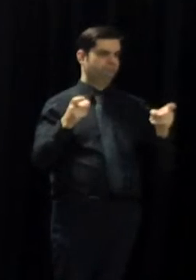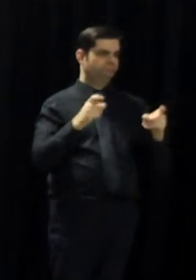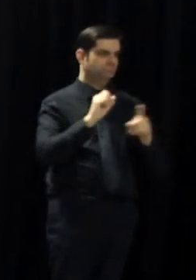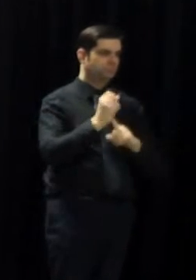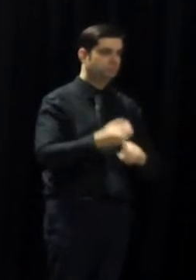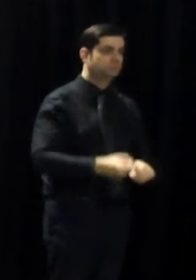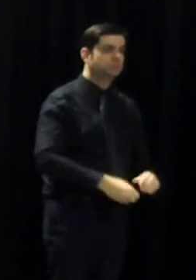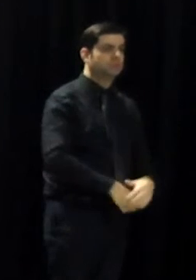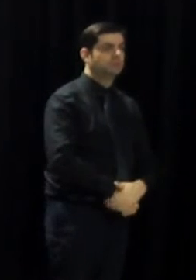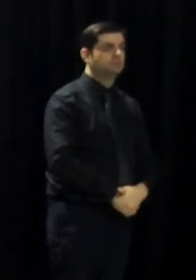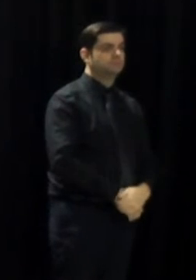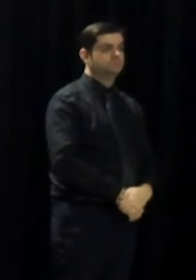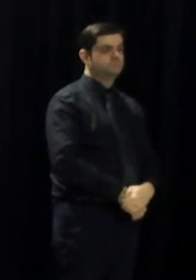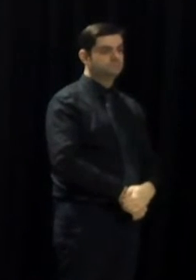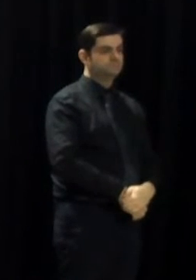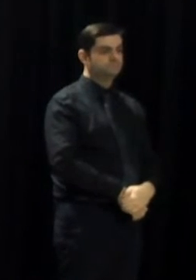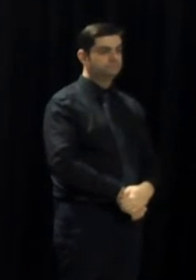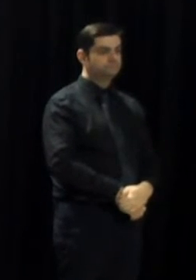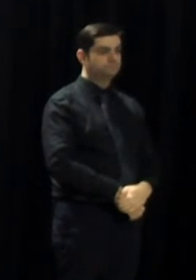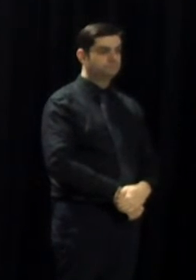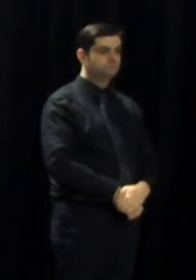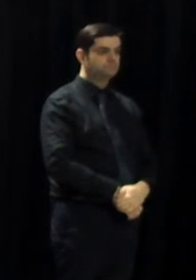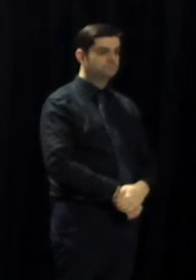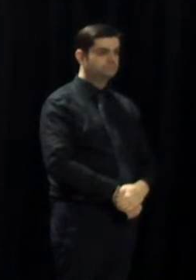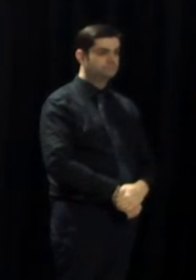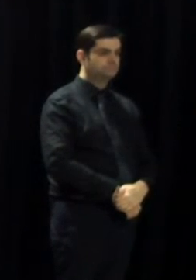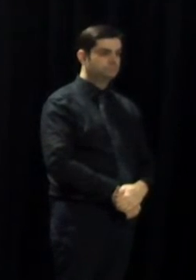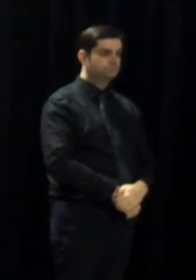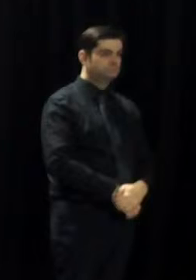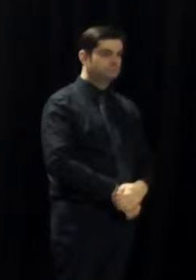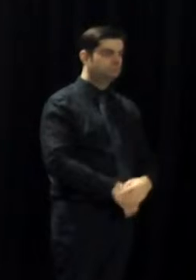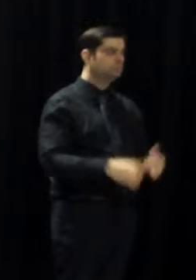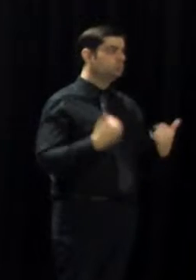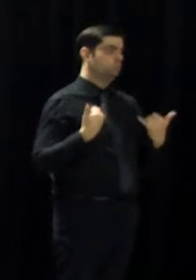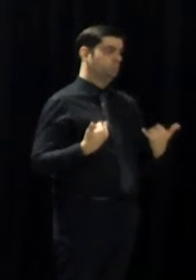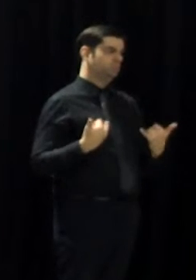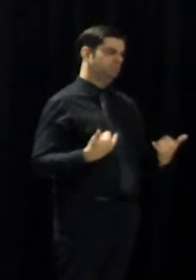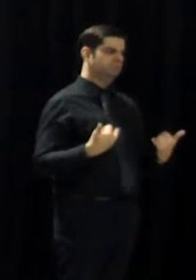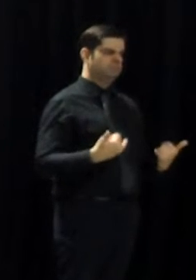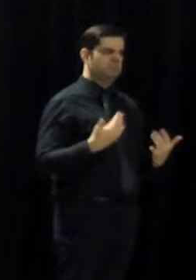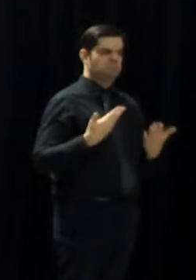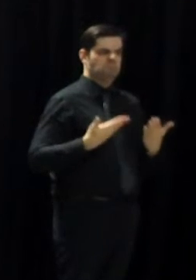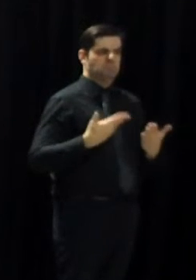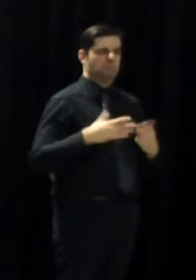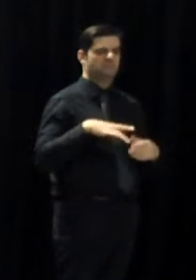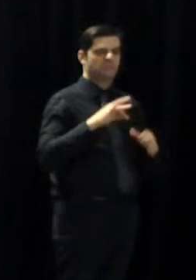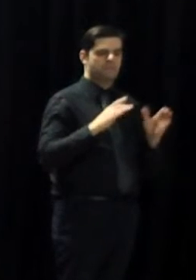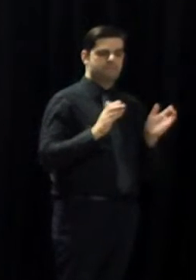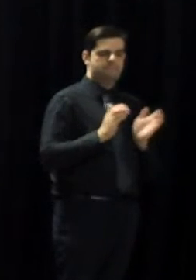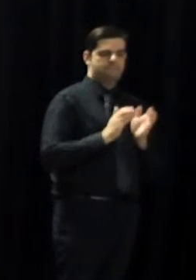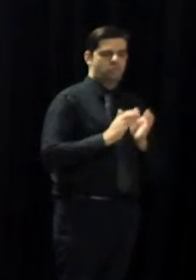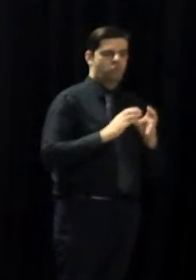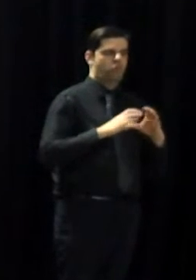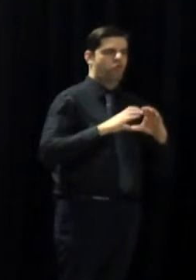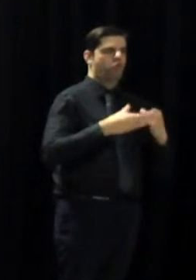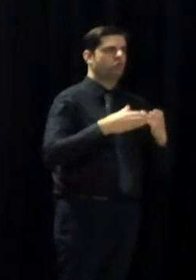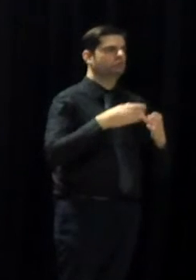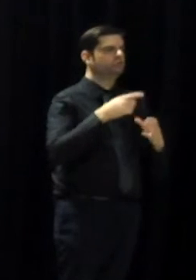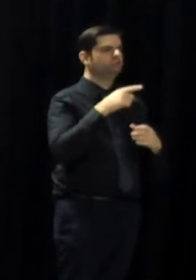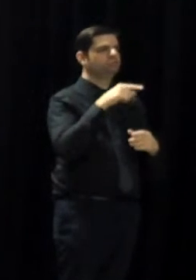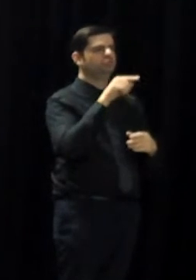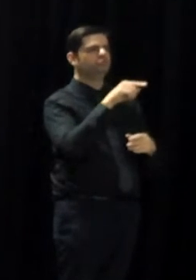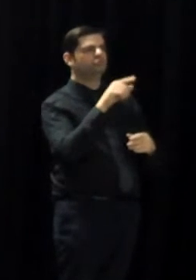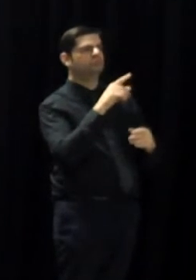cluster as well in another facility, but I'll get briefed on that later today. Do you know the general breakdown if it's residents who live there or staff members?